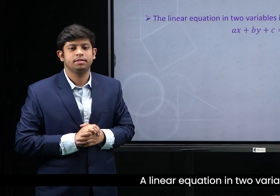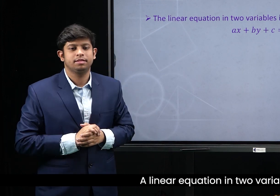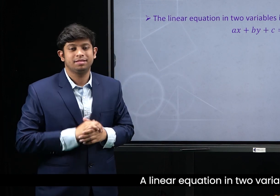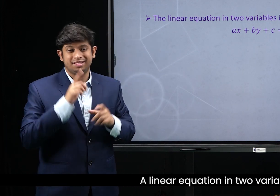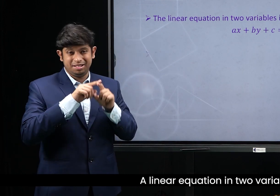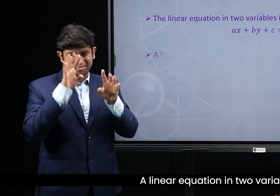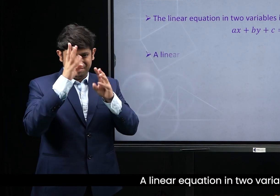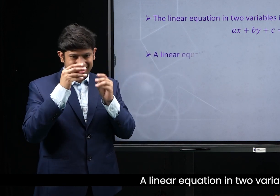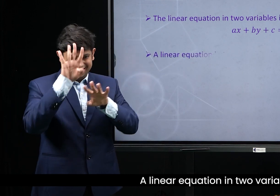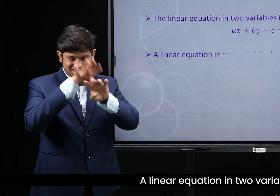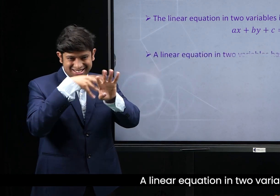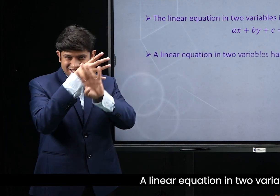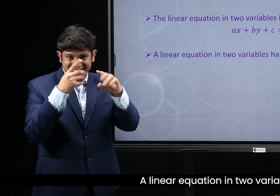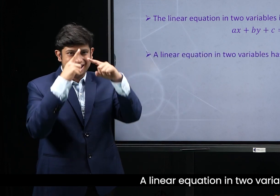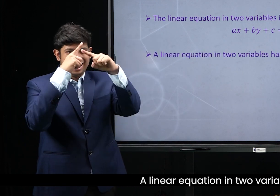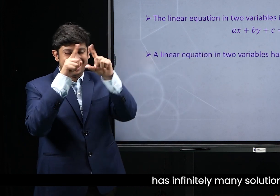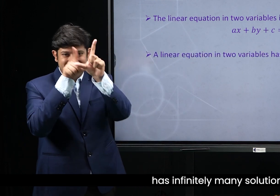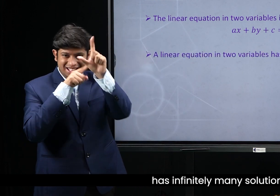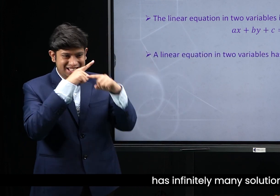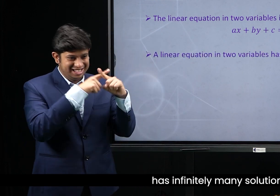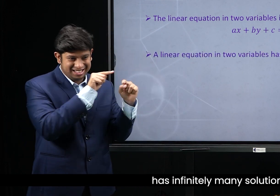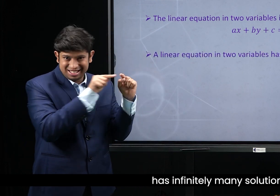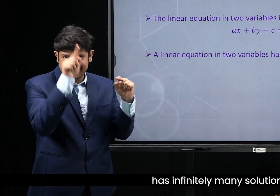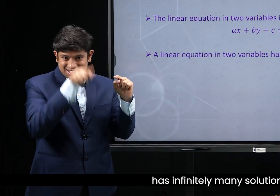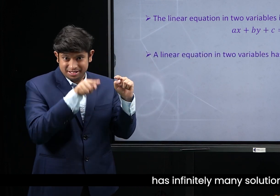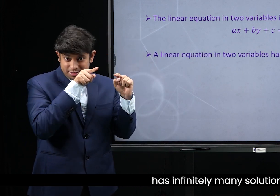A linear equation in two variables has infinitely many solutions.